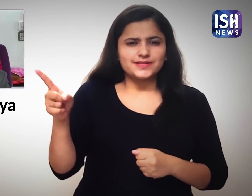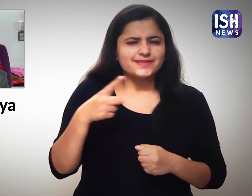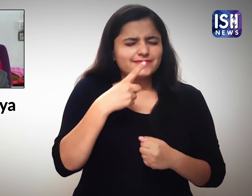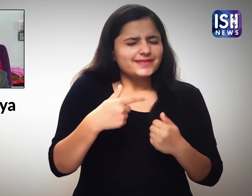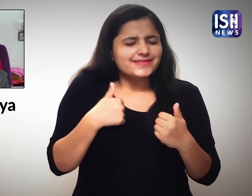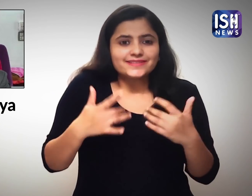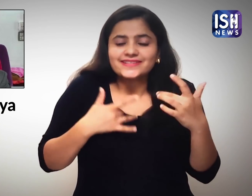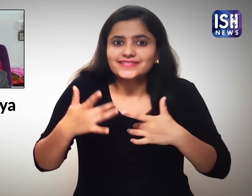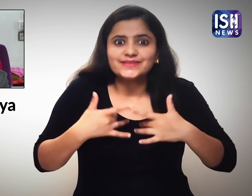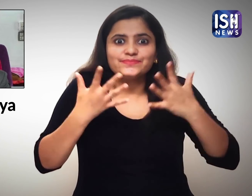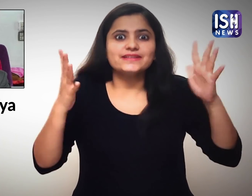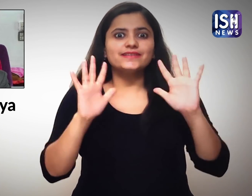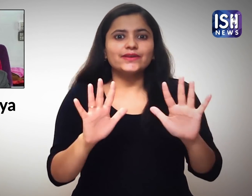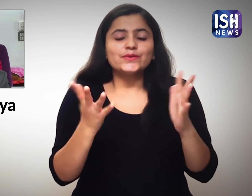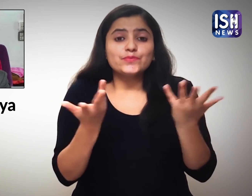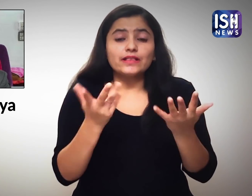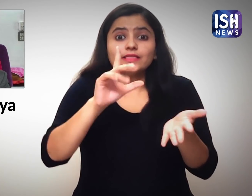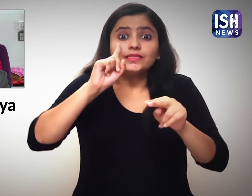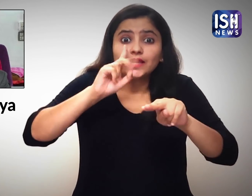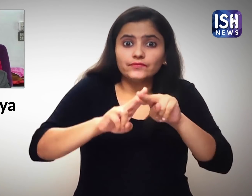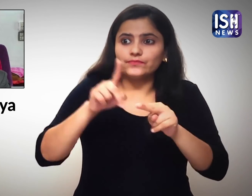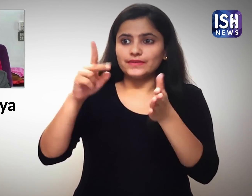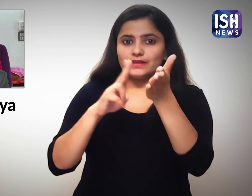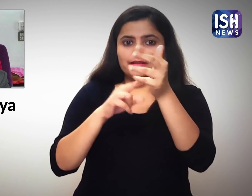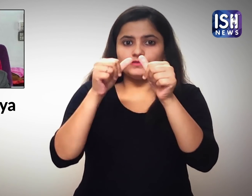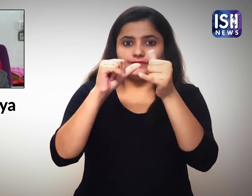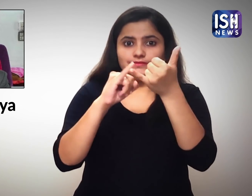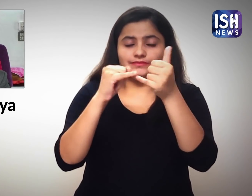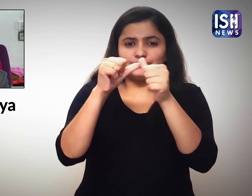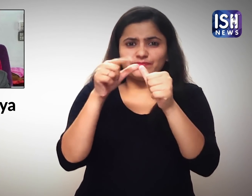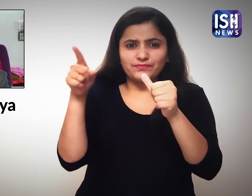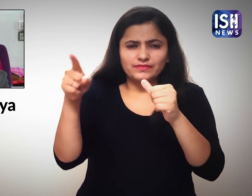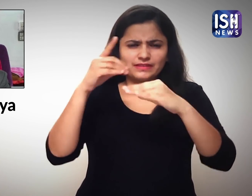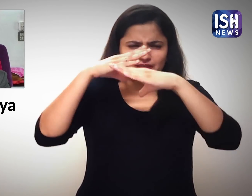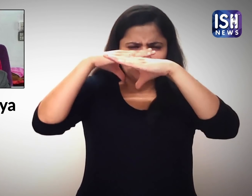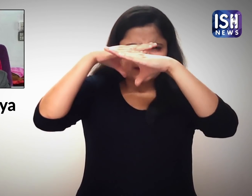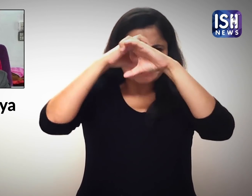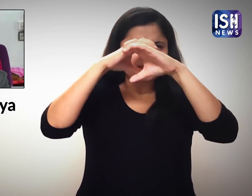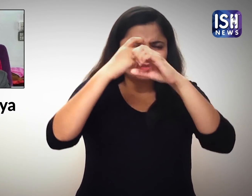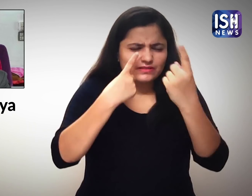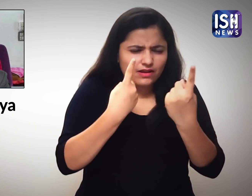Vaidehi Vikarya said that once NASA officially confirms the path of the asteroid,